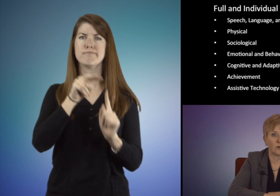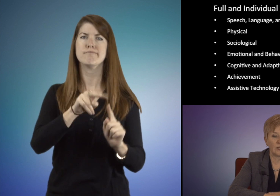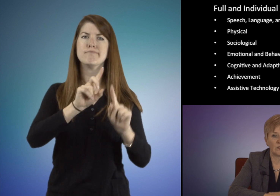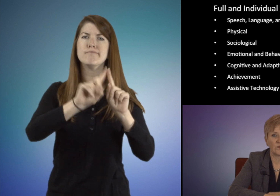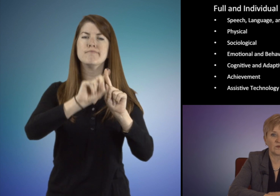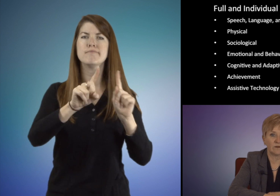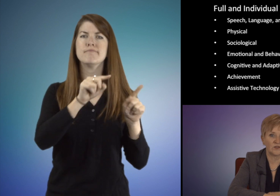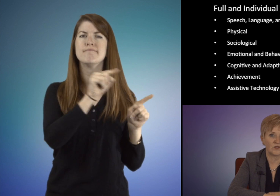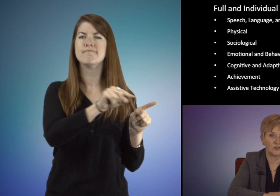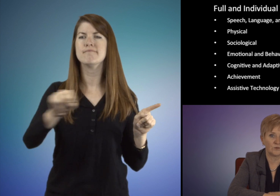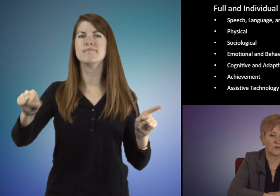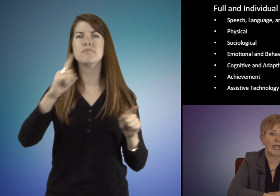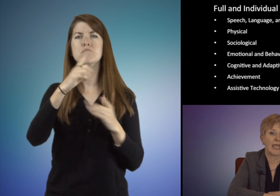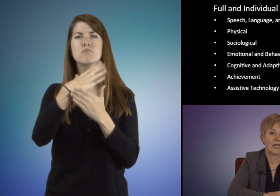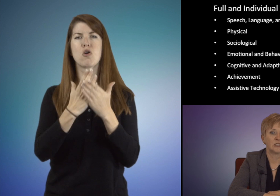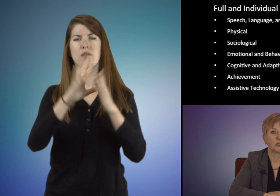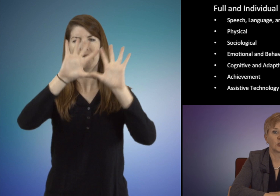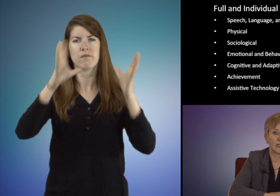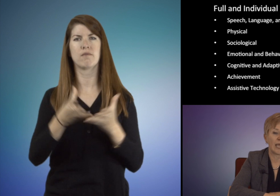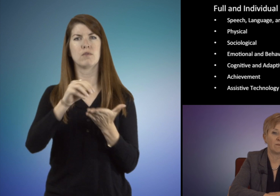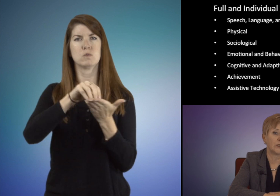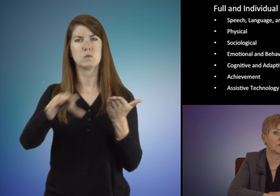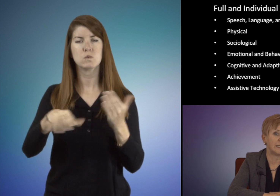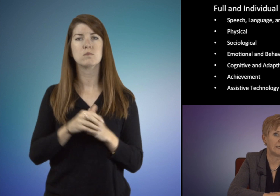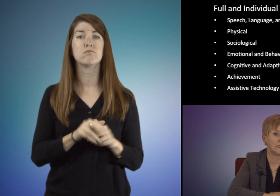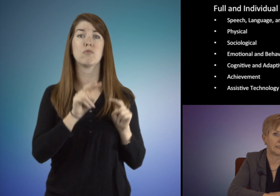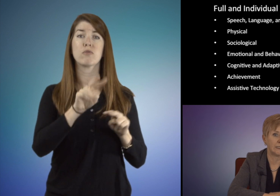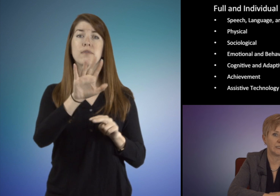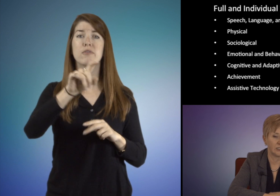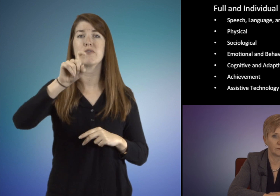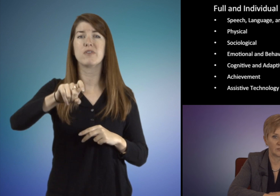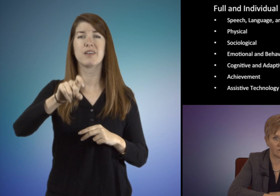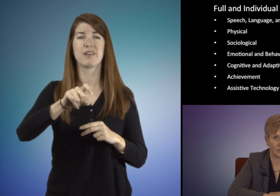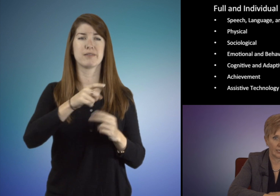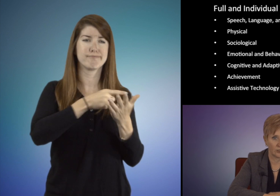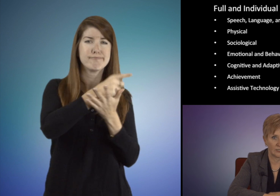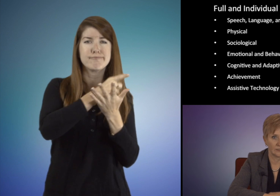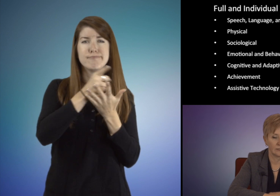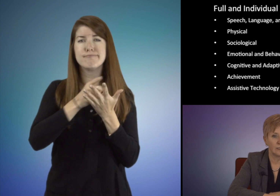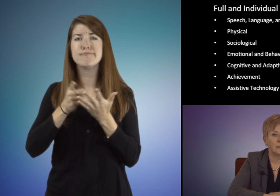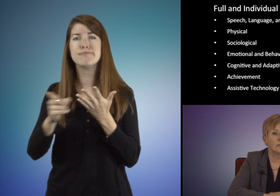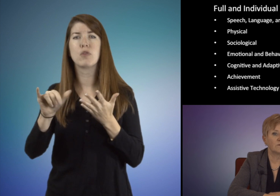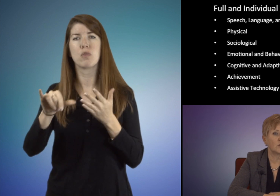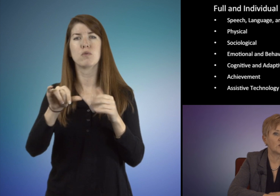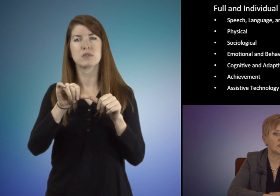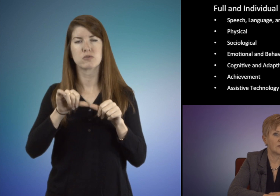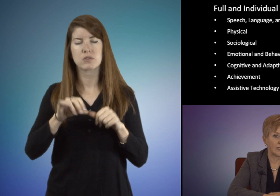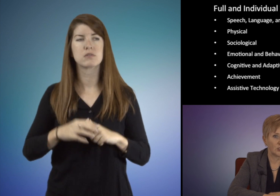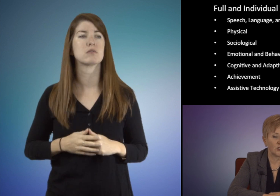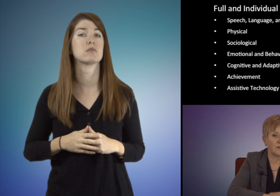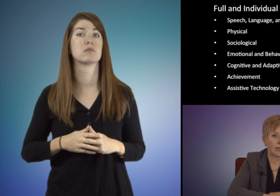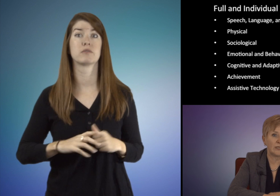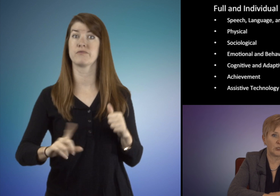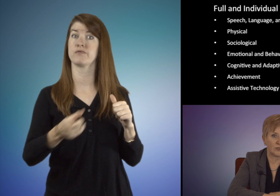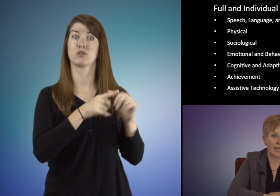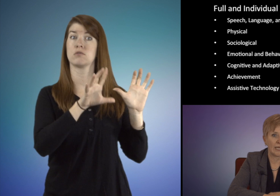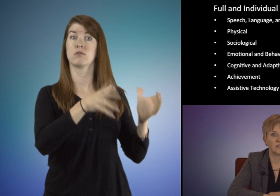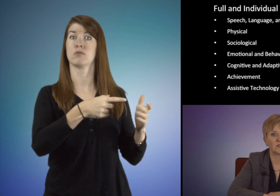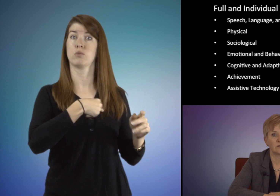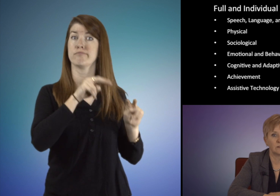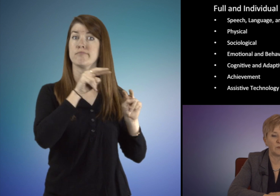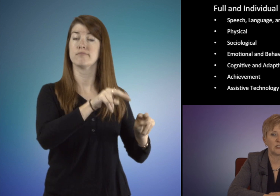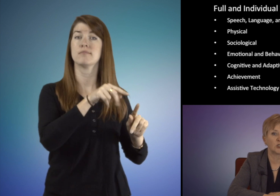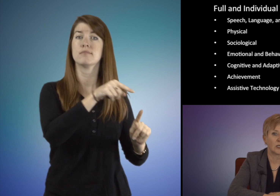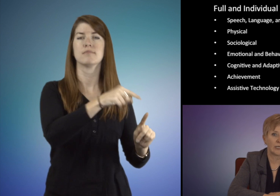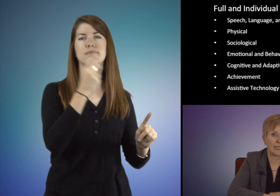different areas of the student and look at their needs in these specific areas. The first section that we look at